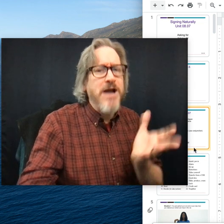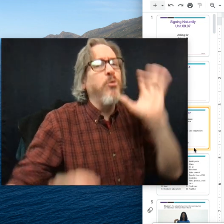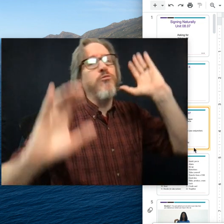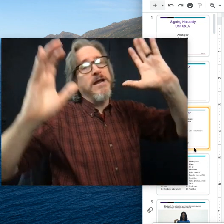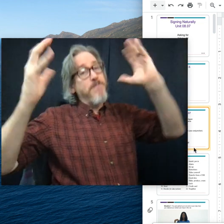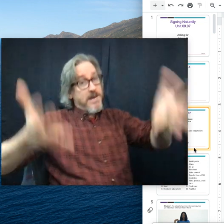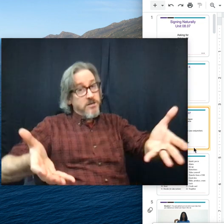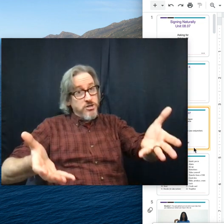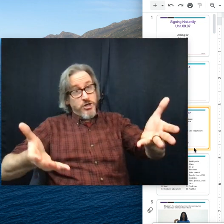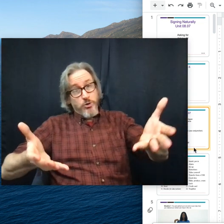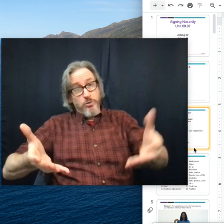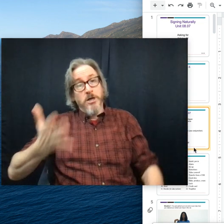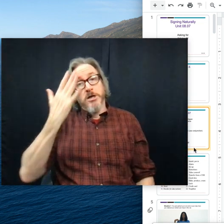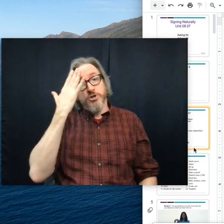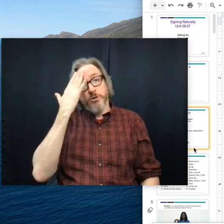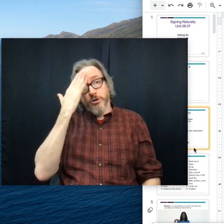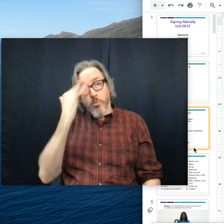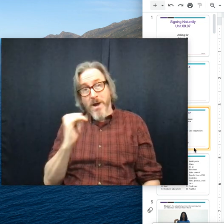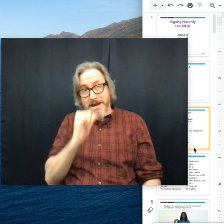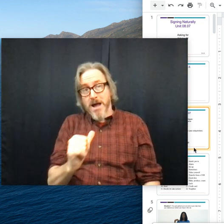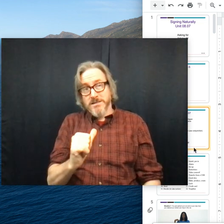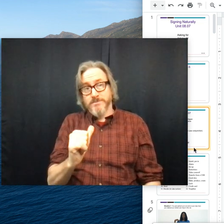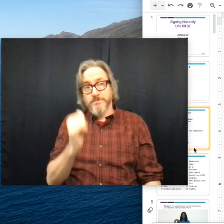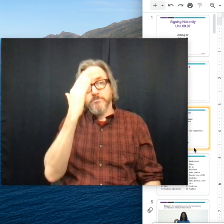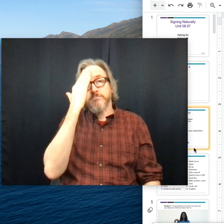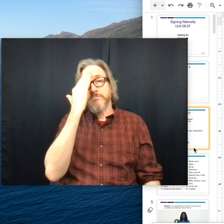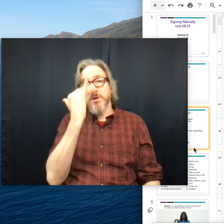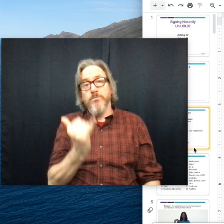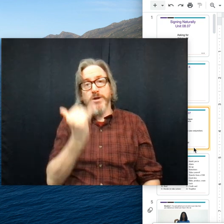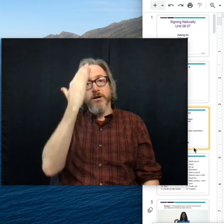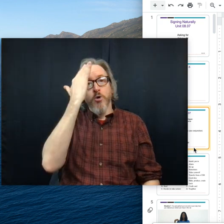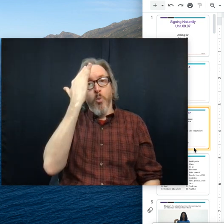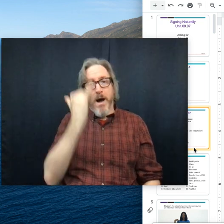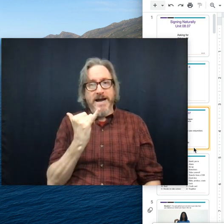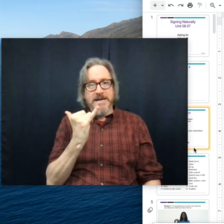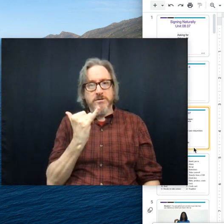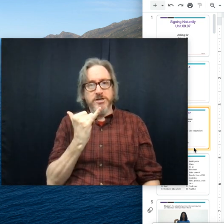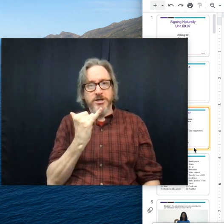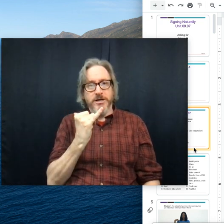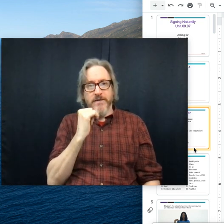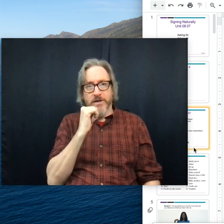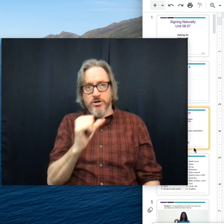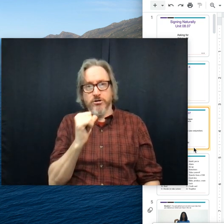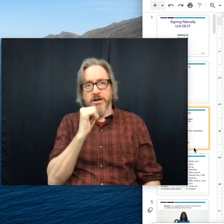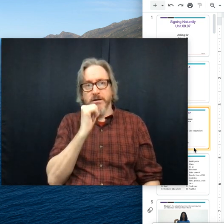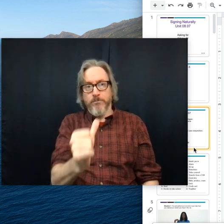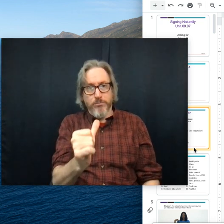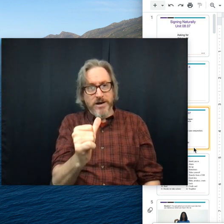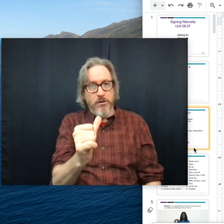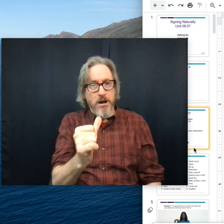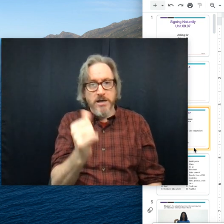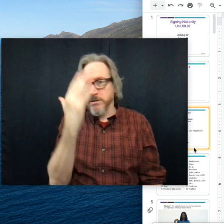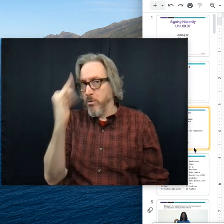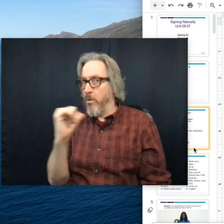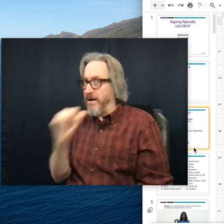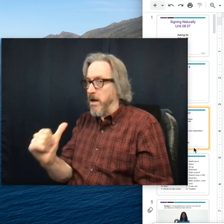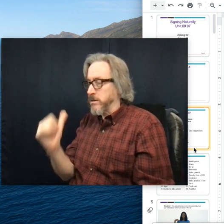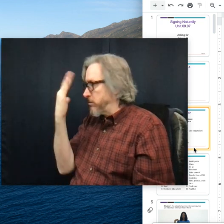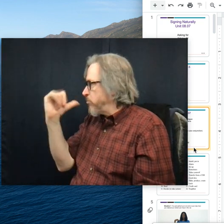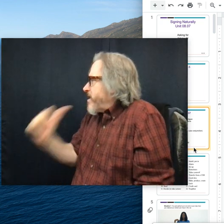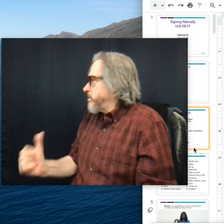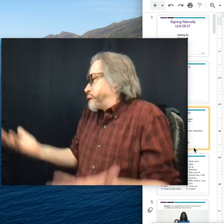not, but I will recommend to you to learn why not. Bring Y down to the chin, and then turn it and bring out not.